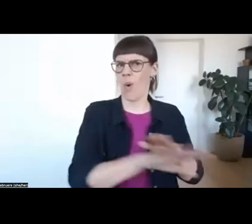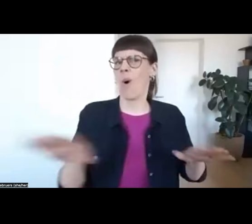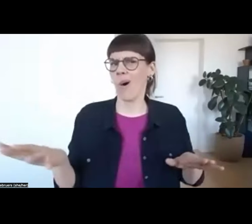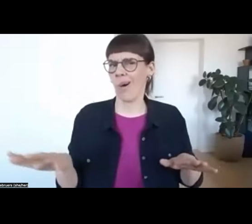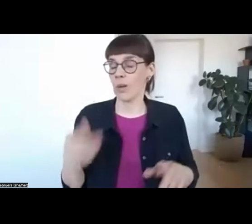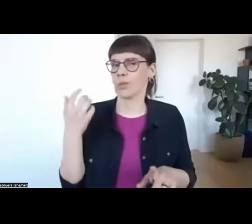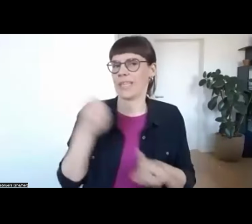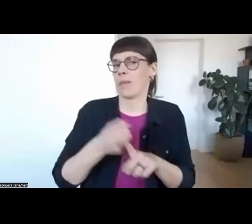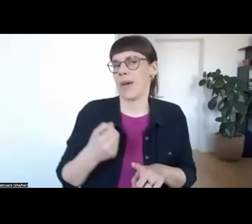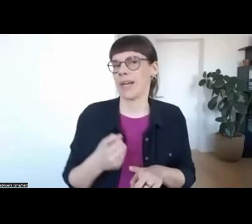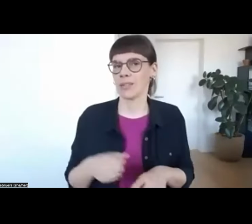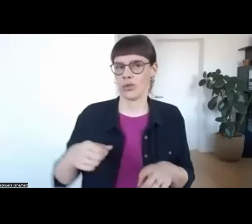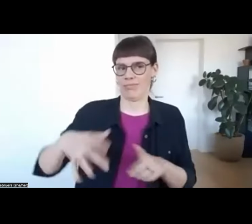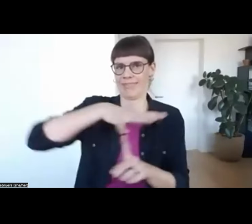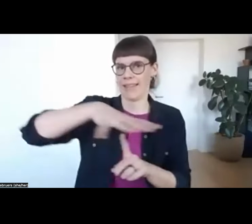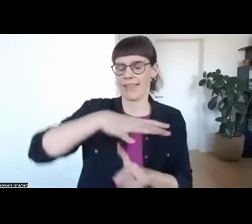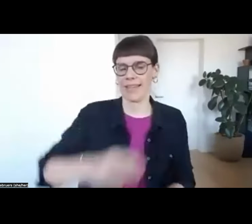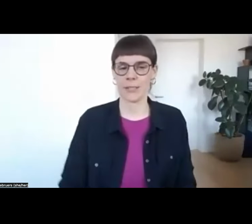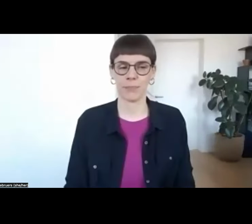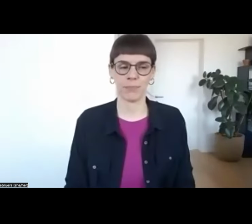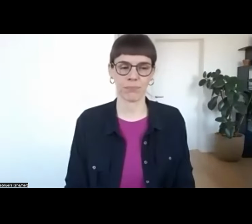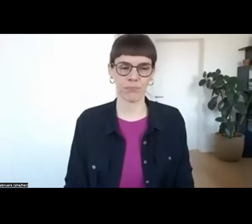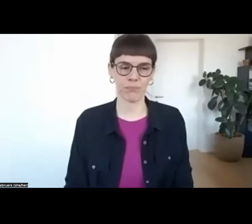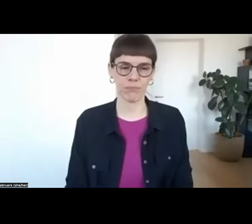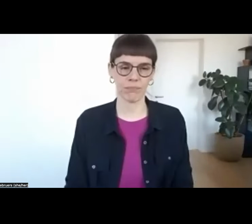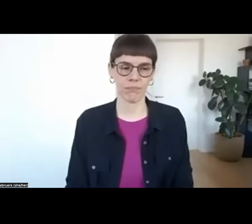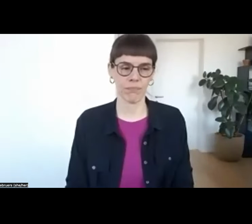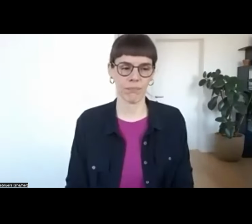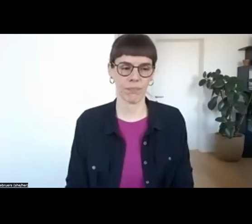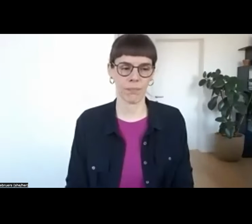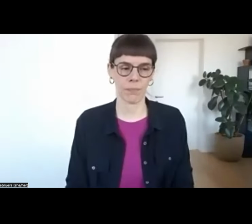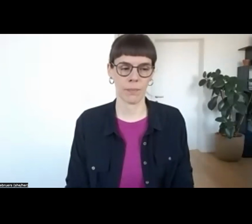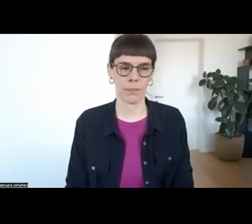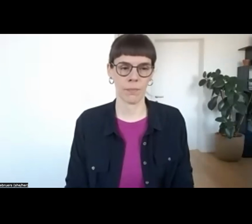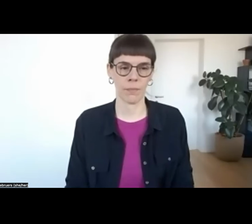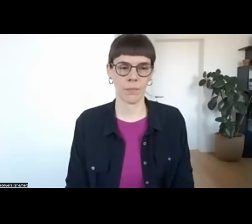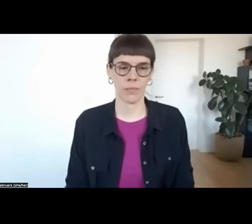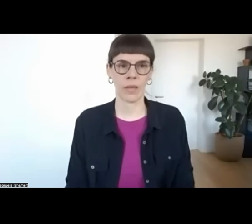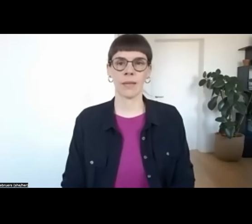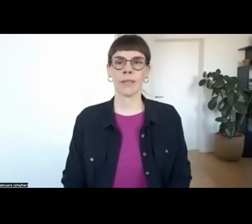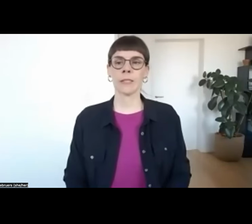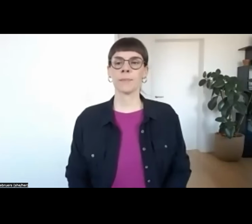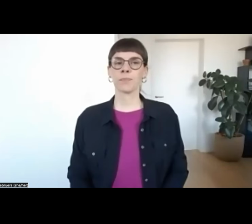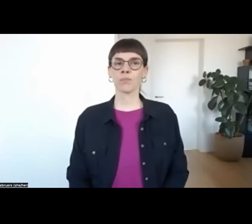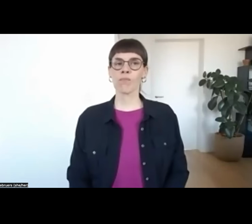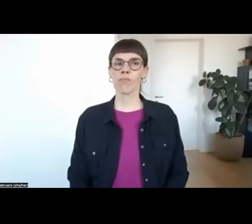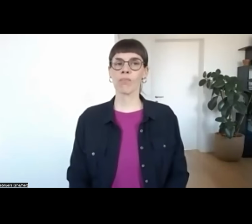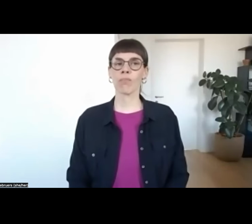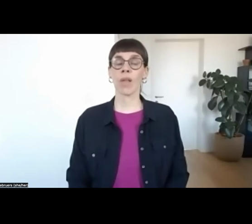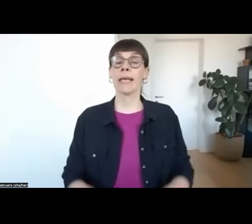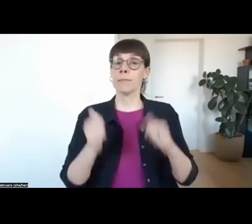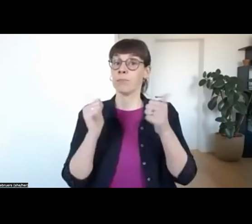we're working with, the deaf people and the hearing people. It all has an impact, and society as a whole has an